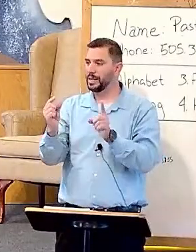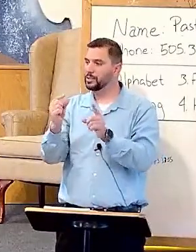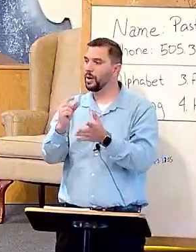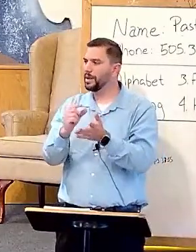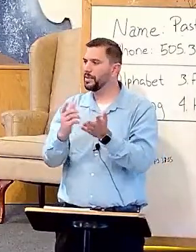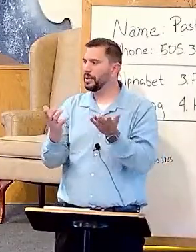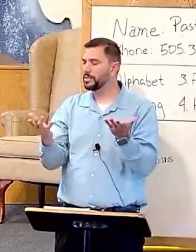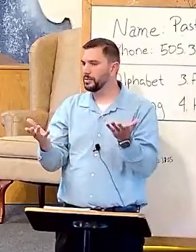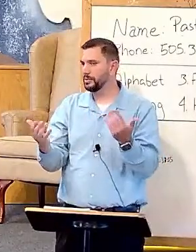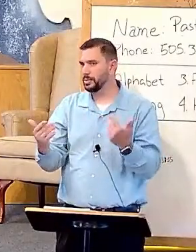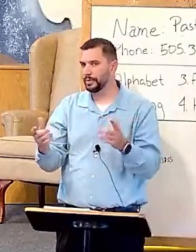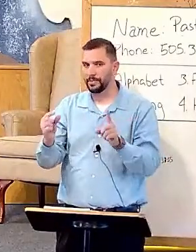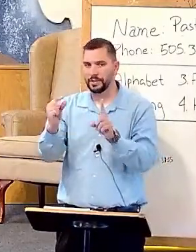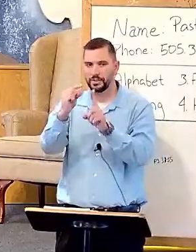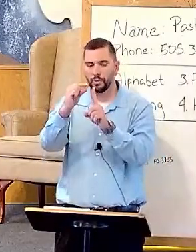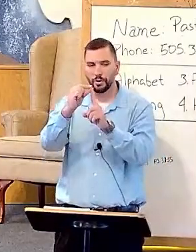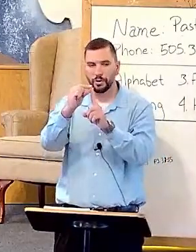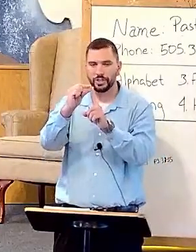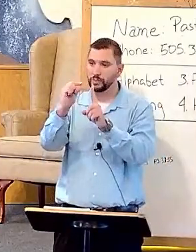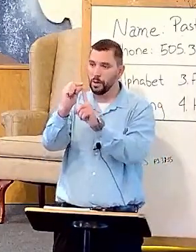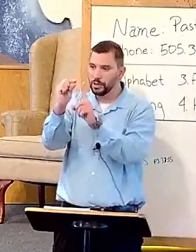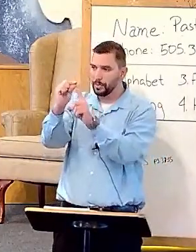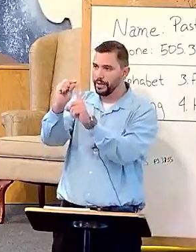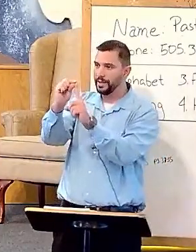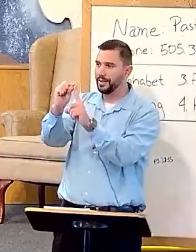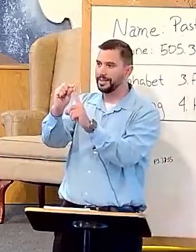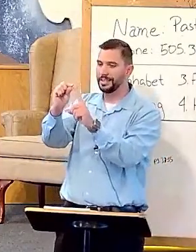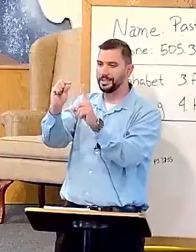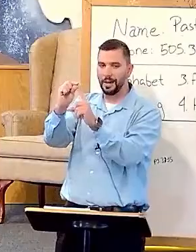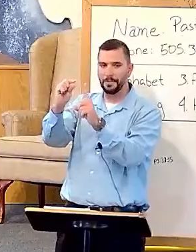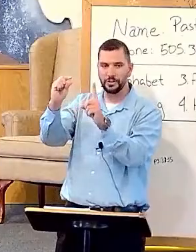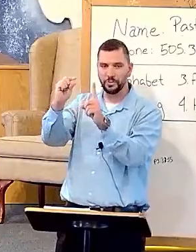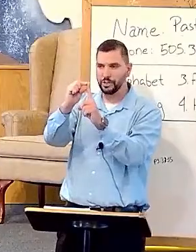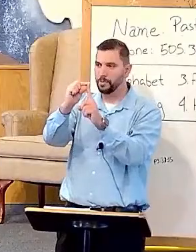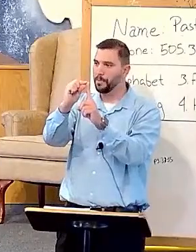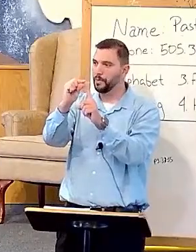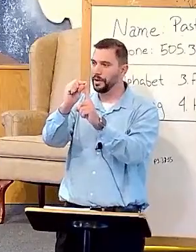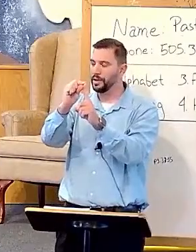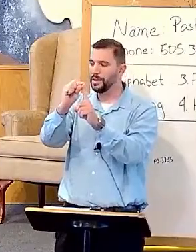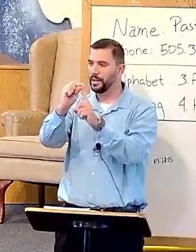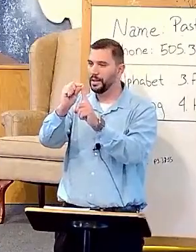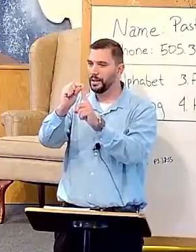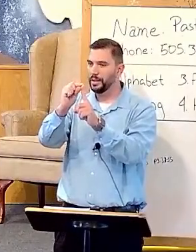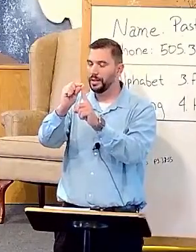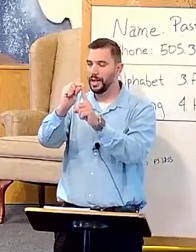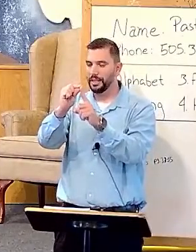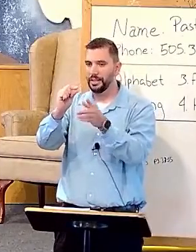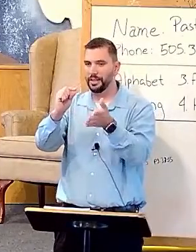why that's what that means. So word is the smallest point. It's at the top. It's just one small point. And then